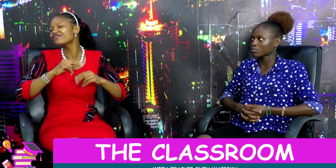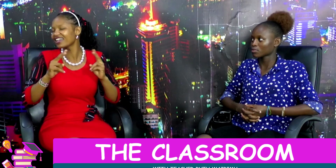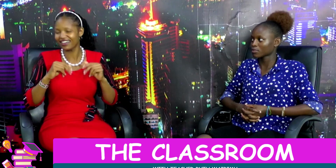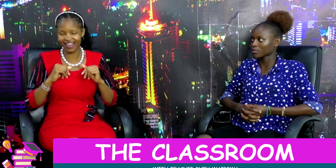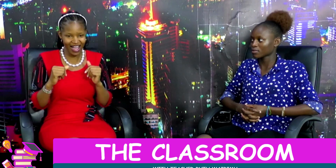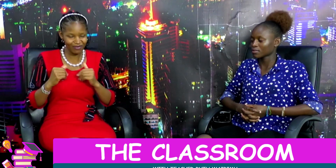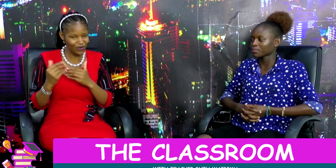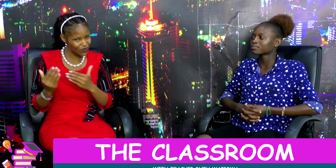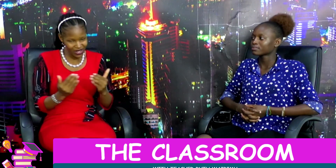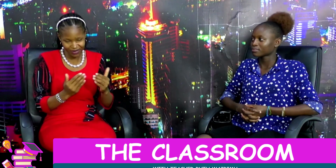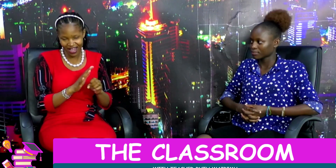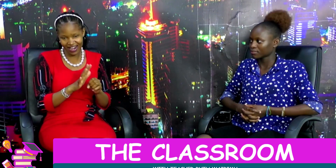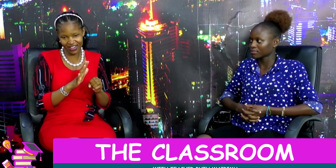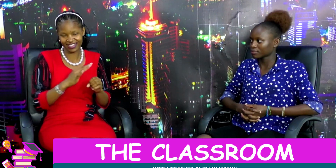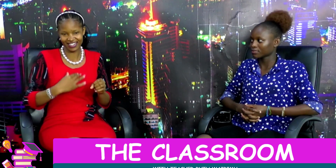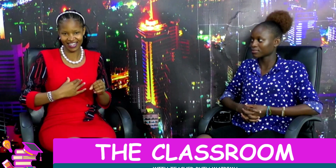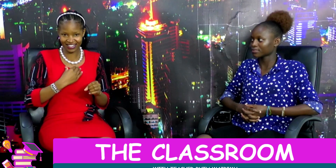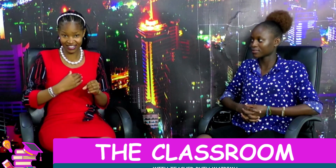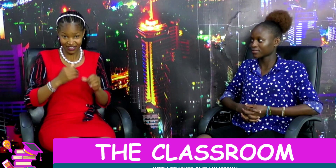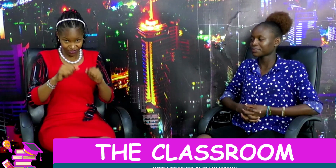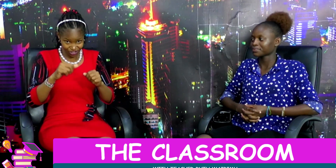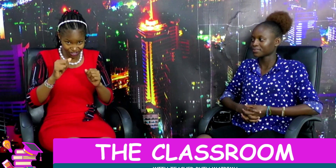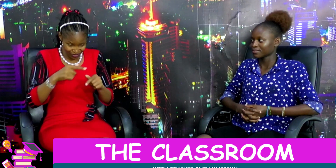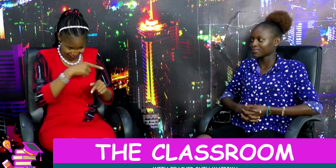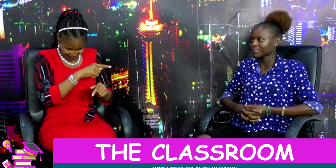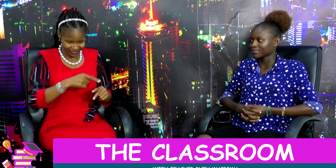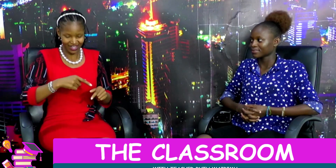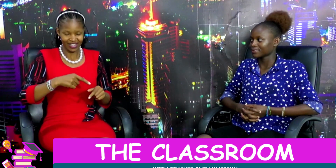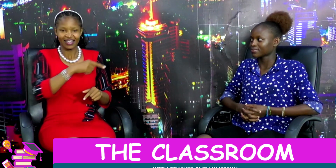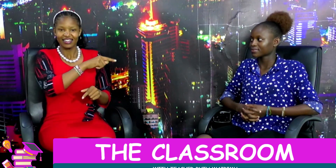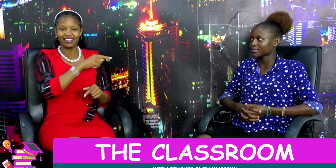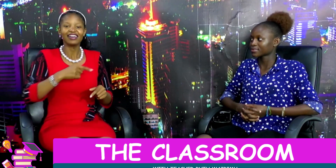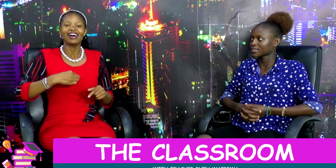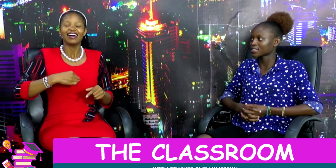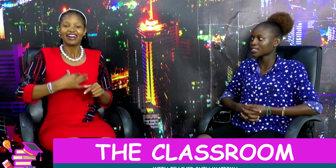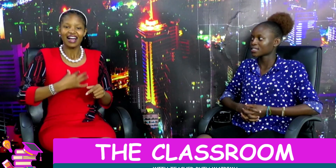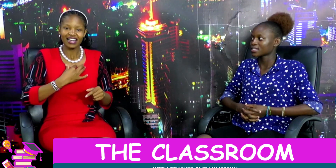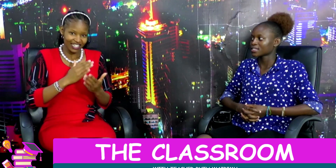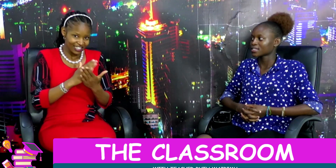you for you to know how she was able to get educated. So, allow me to welcome our guest,